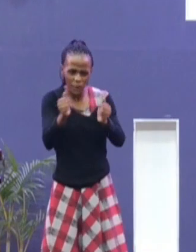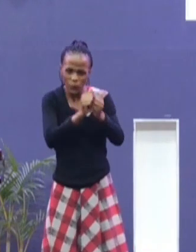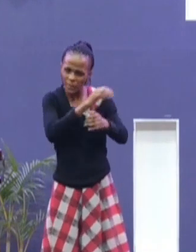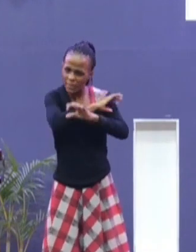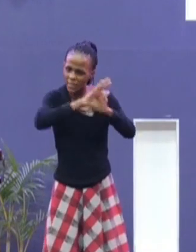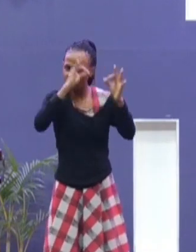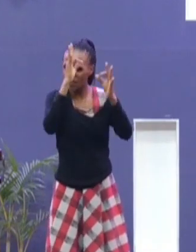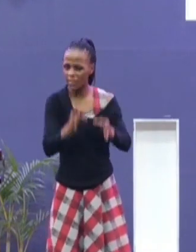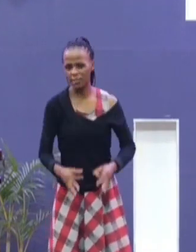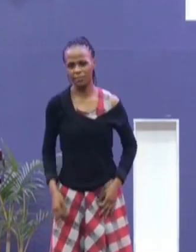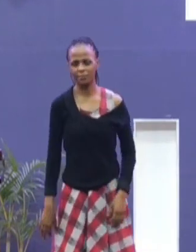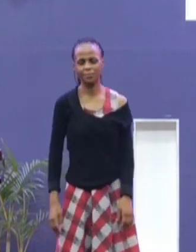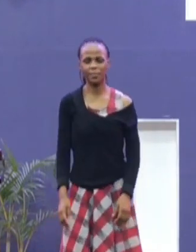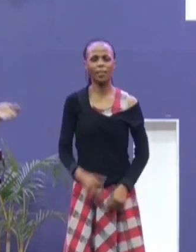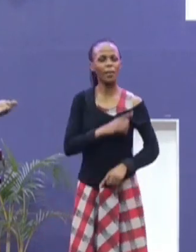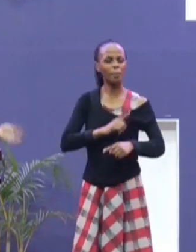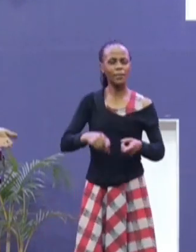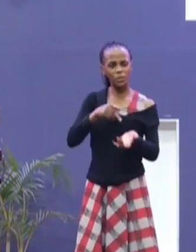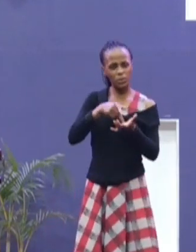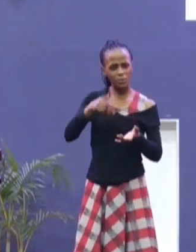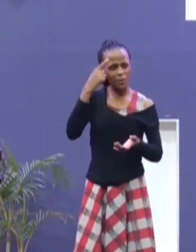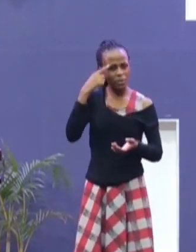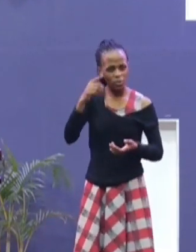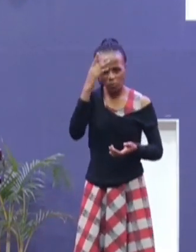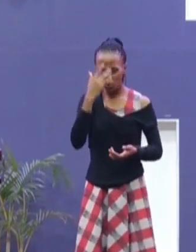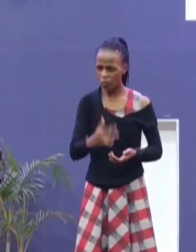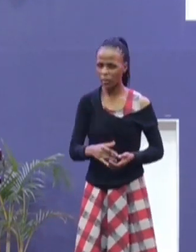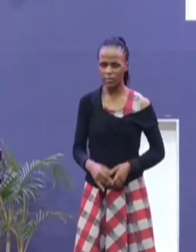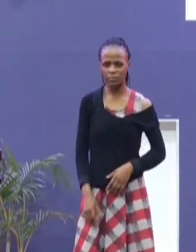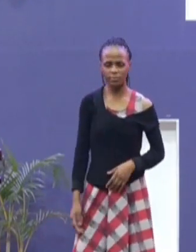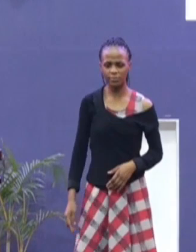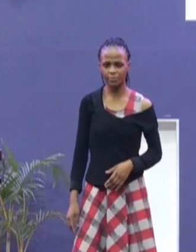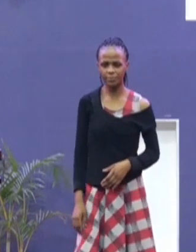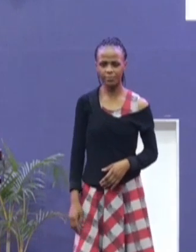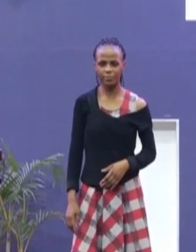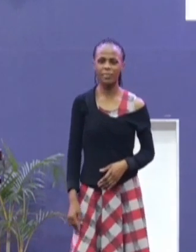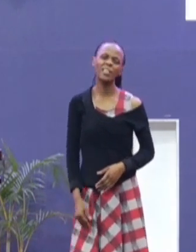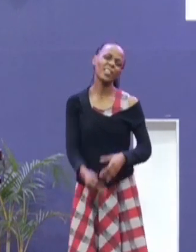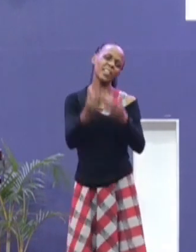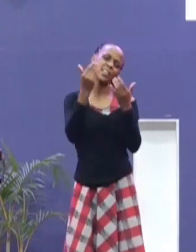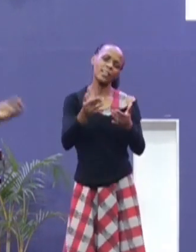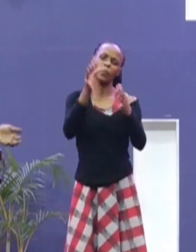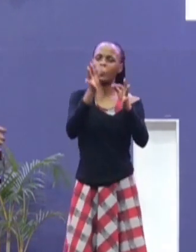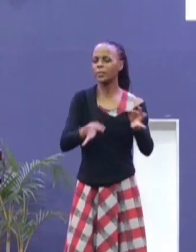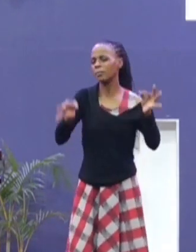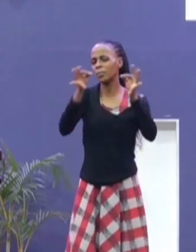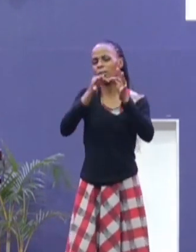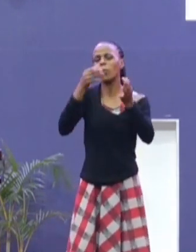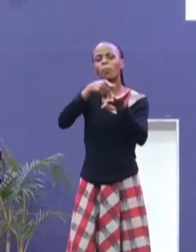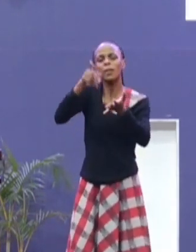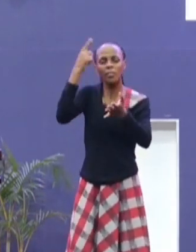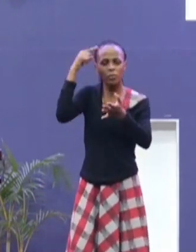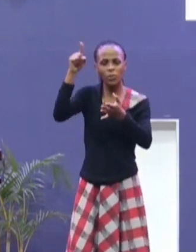gwe olimbulamu ngato chirina. Yet it was paid for. Songa chasasulirwa. Now, what was the instance of paying it?